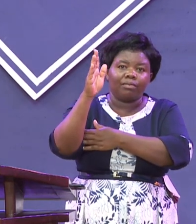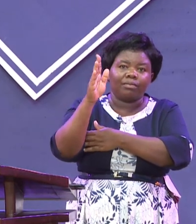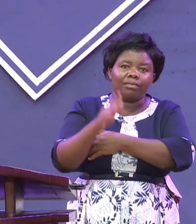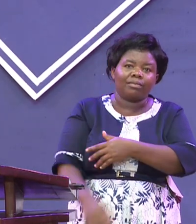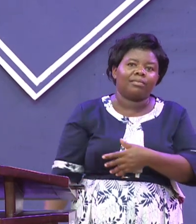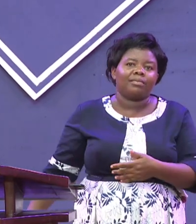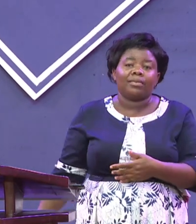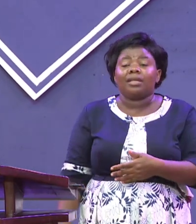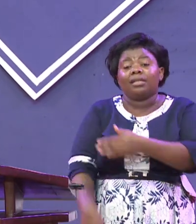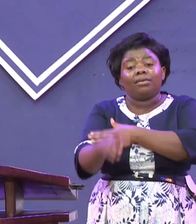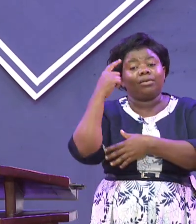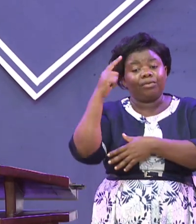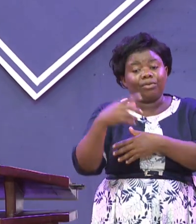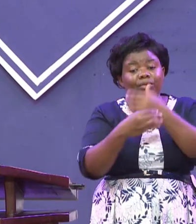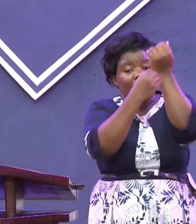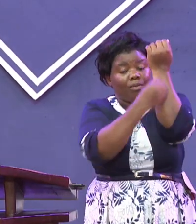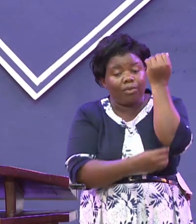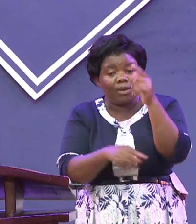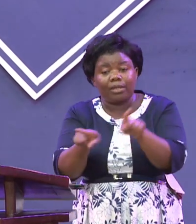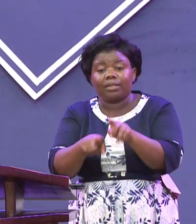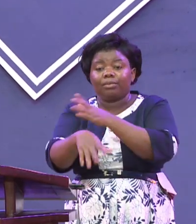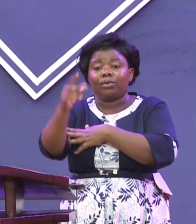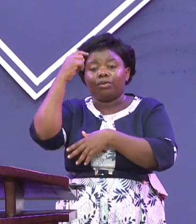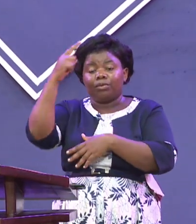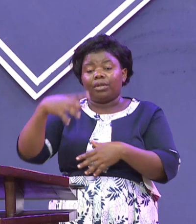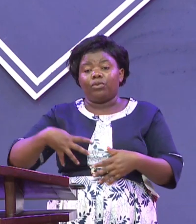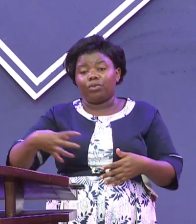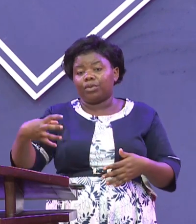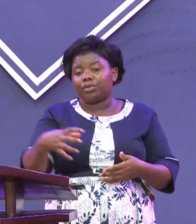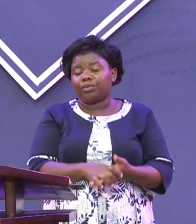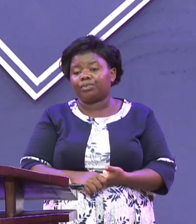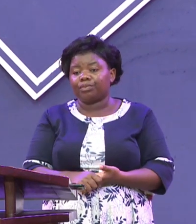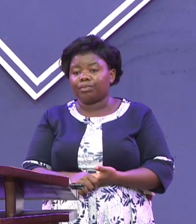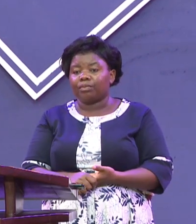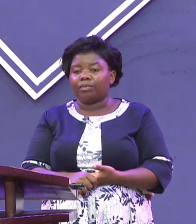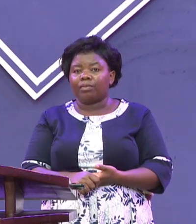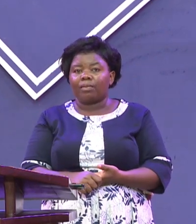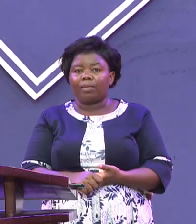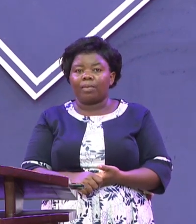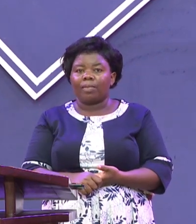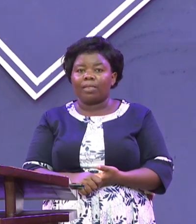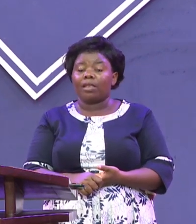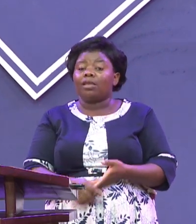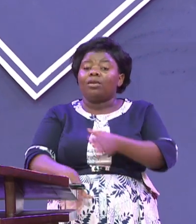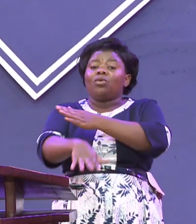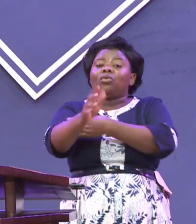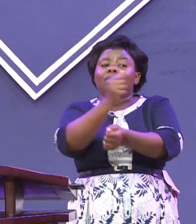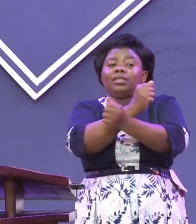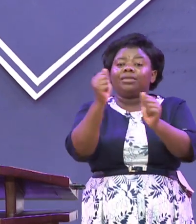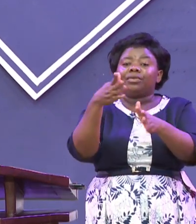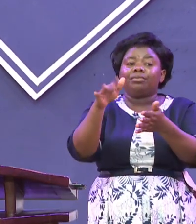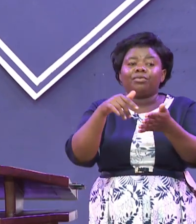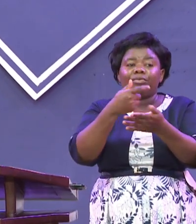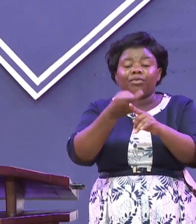ye, katonda waba. The God of the rich is the God of the poor, amen. Aboba, katonda yabalo korere yo.